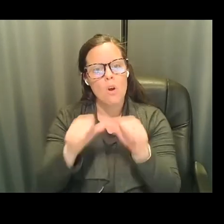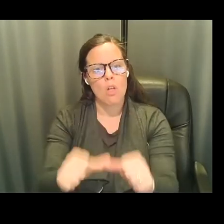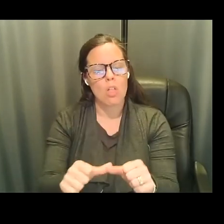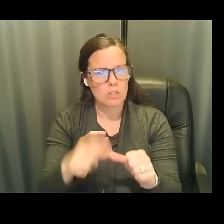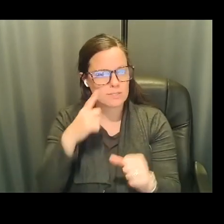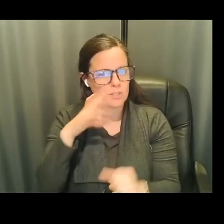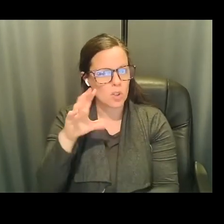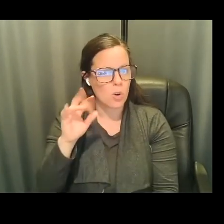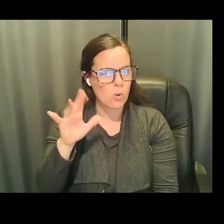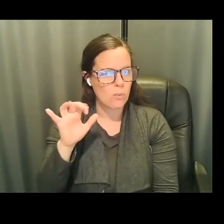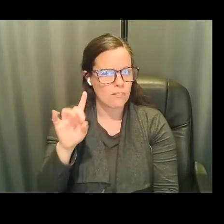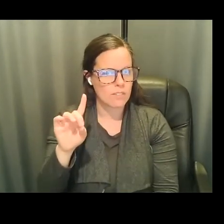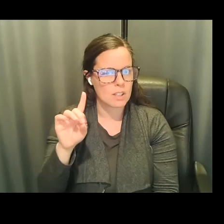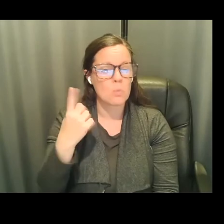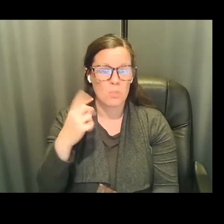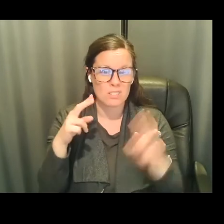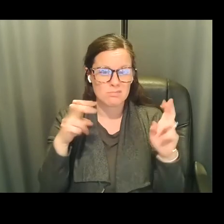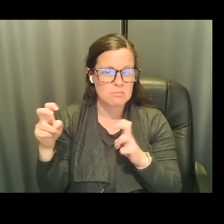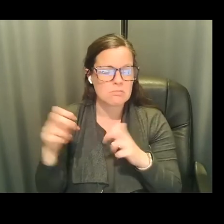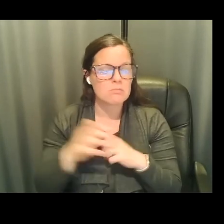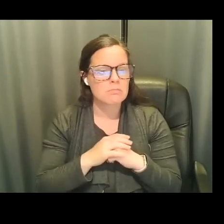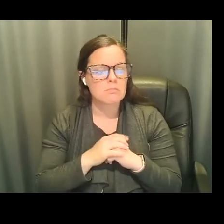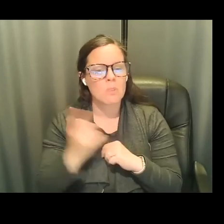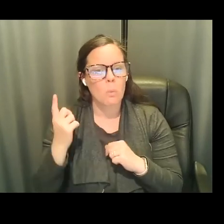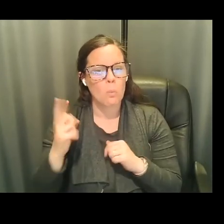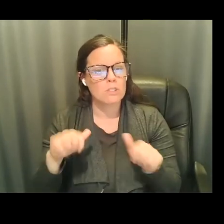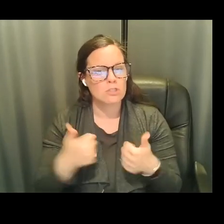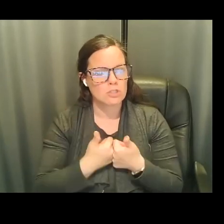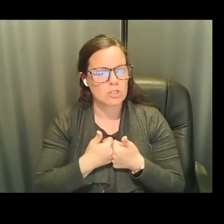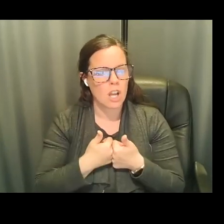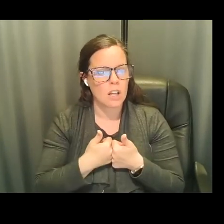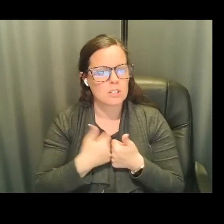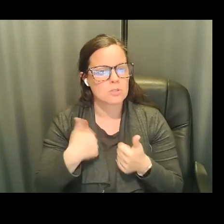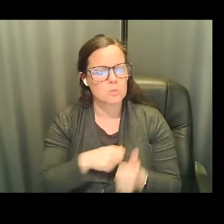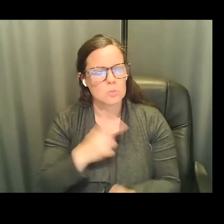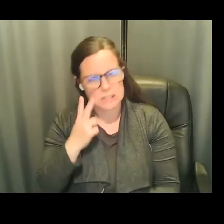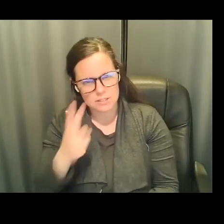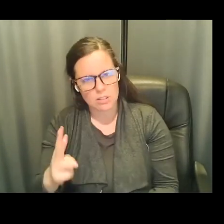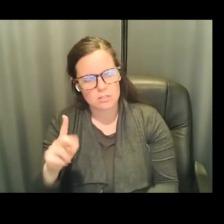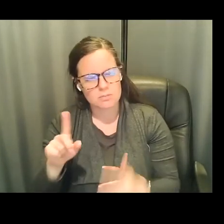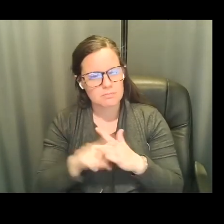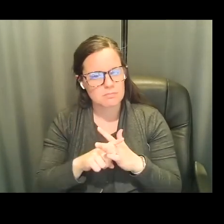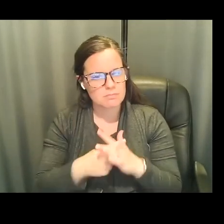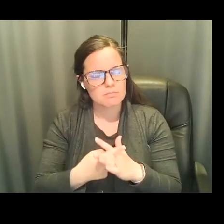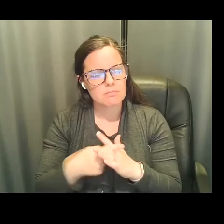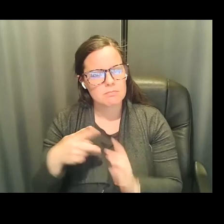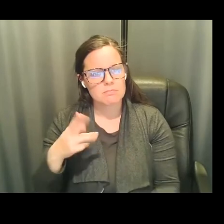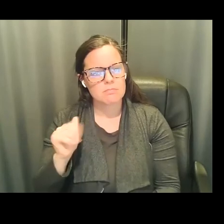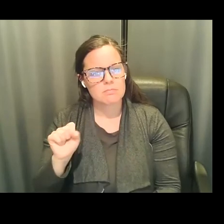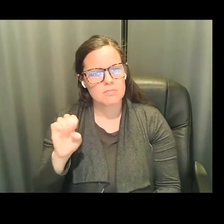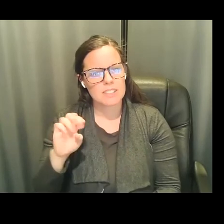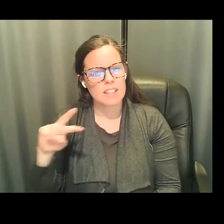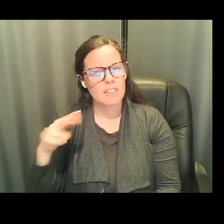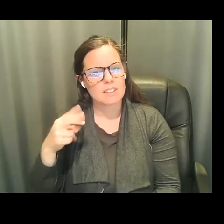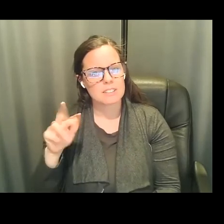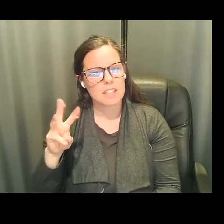the issues of concern. I know one of the challenges we saw with the initial phase and second wave